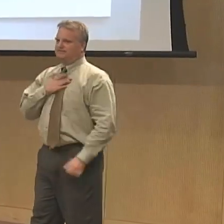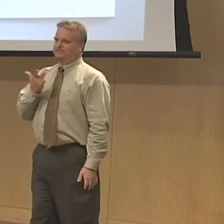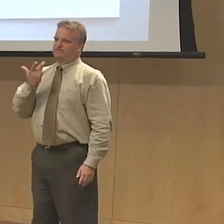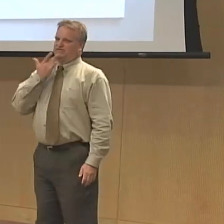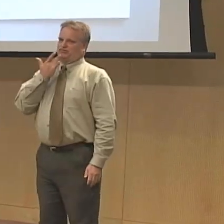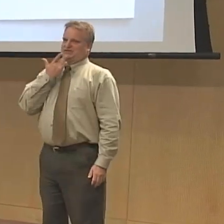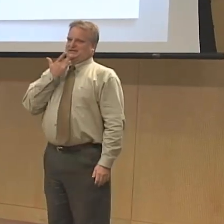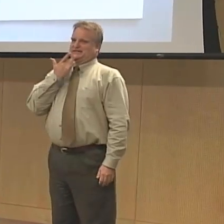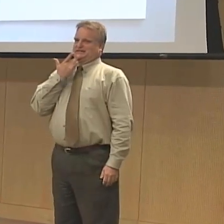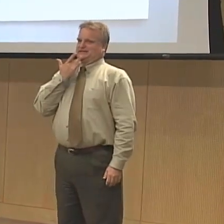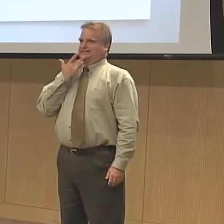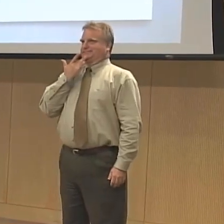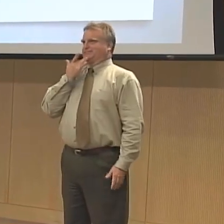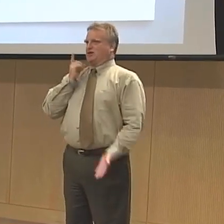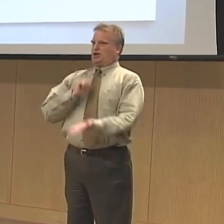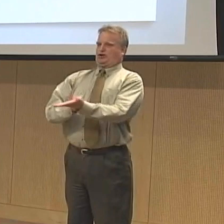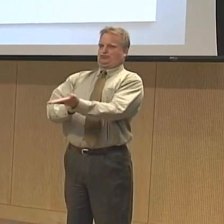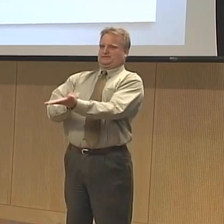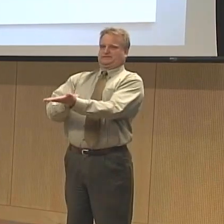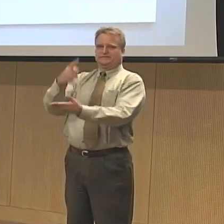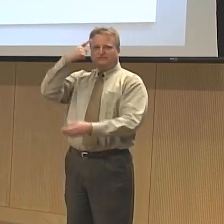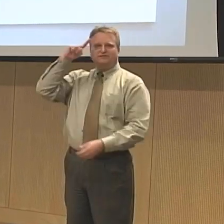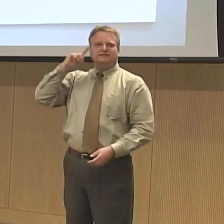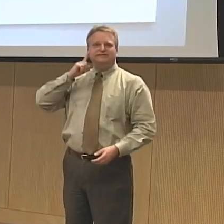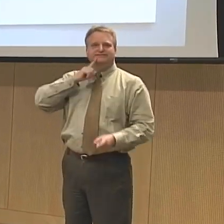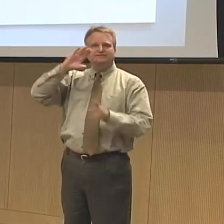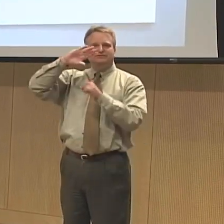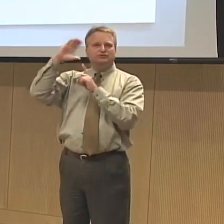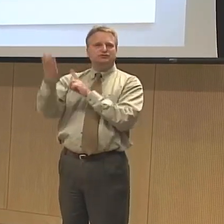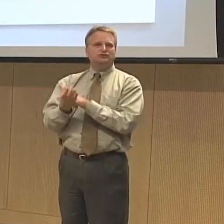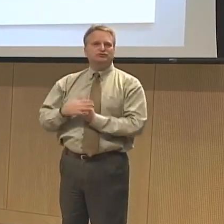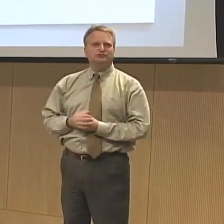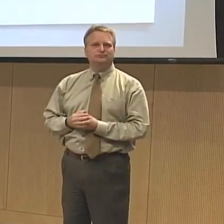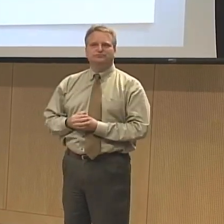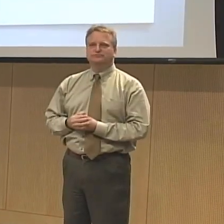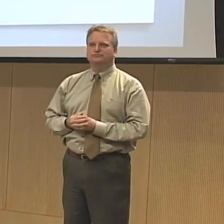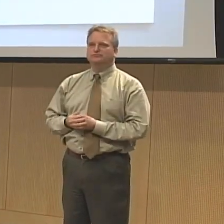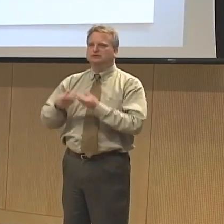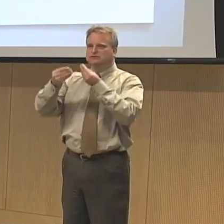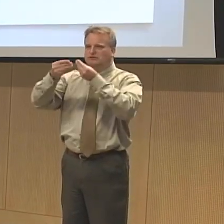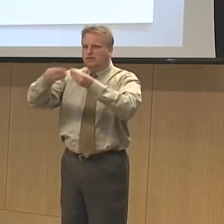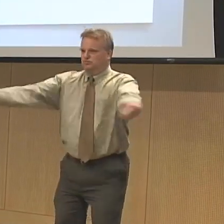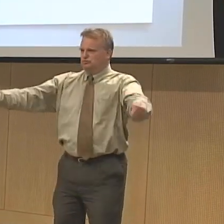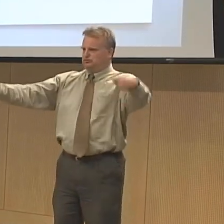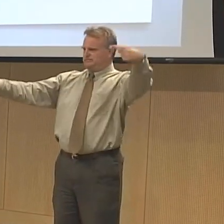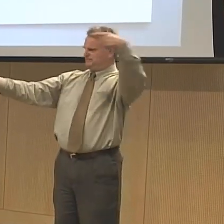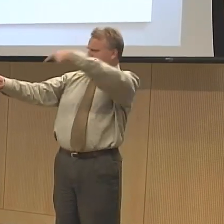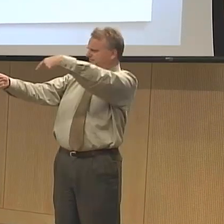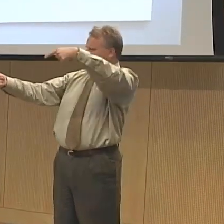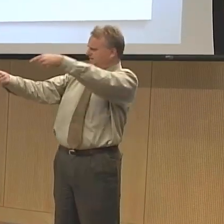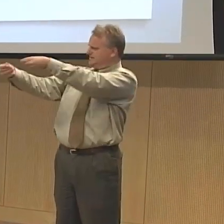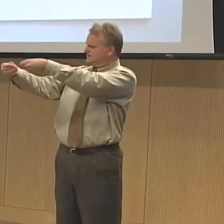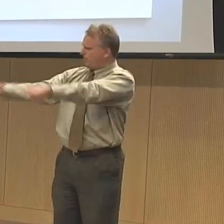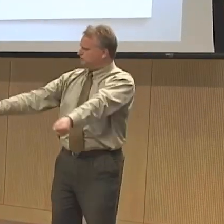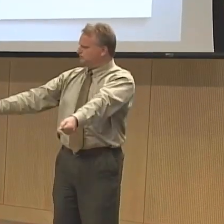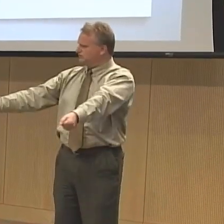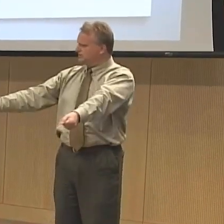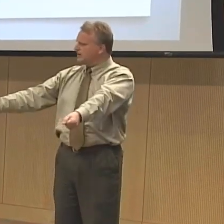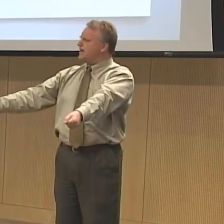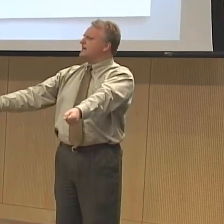And lastly, and one of my favorite arguments for having deaf culture is to discuss the solutions they